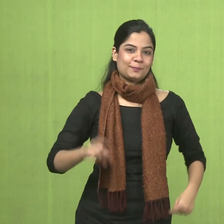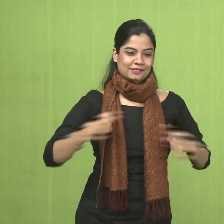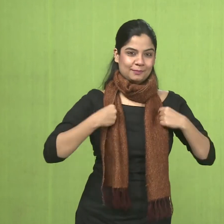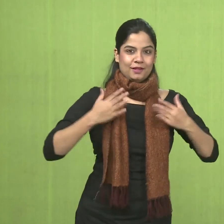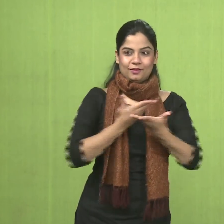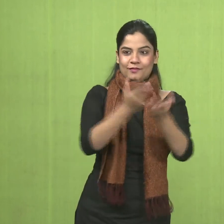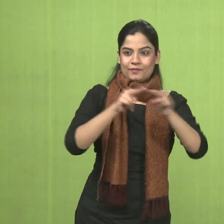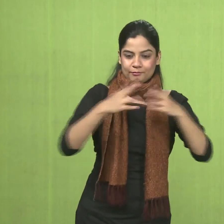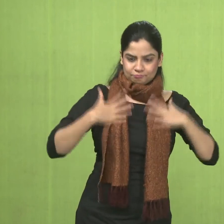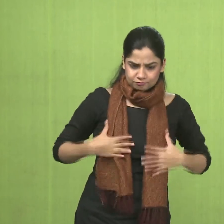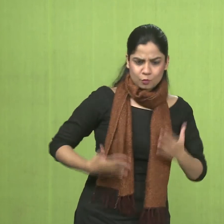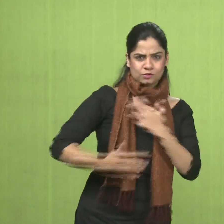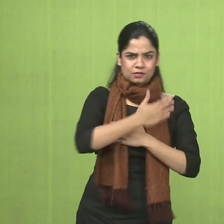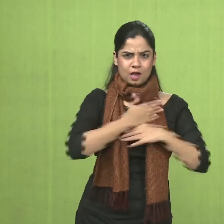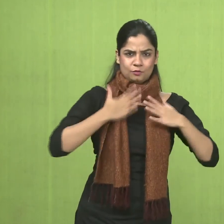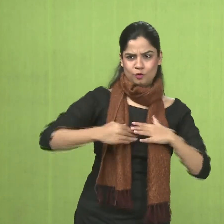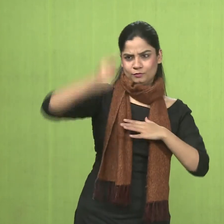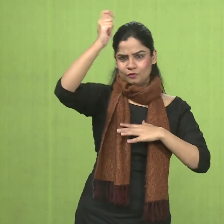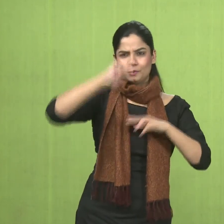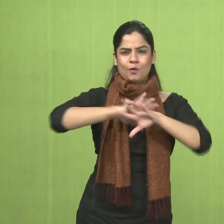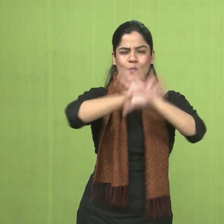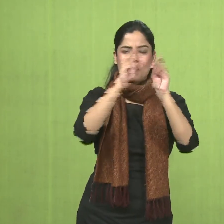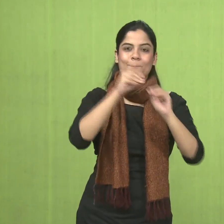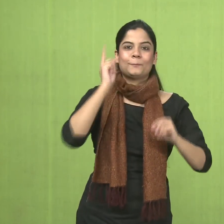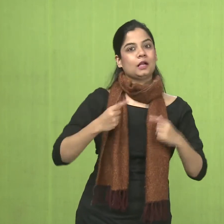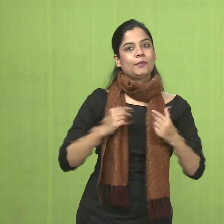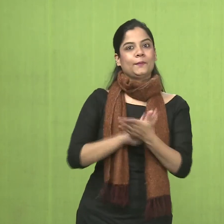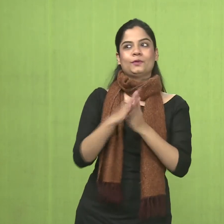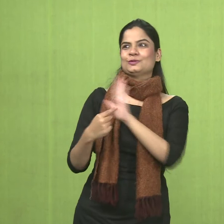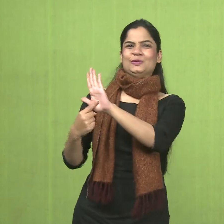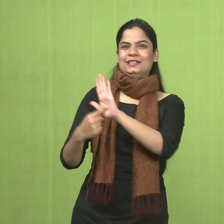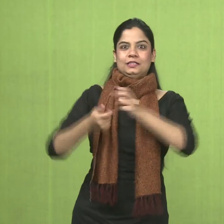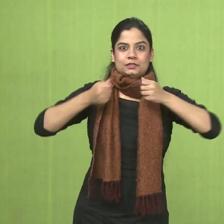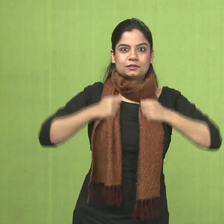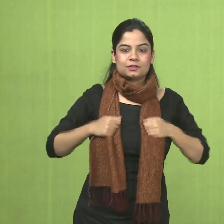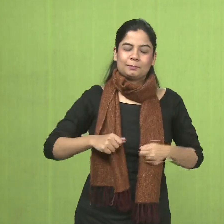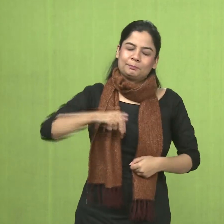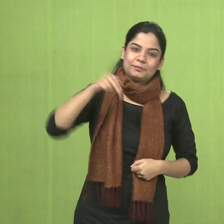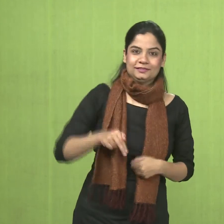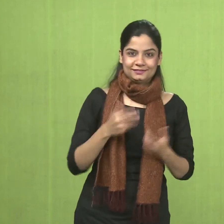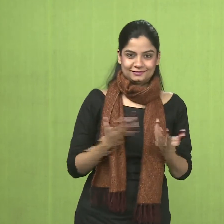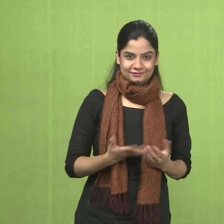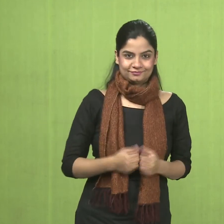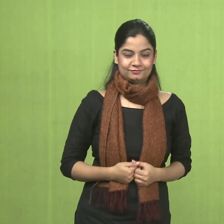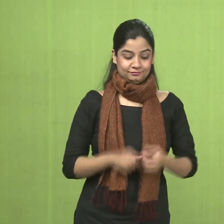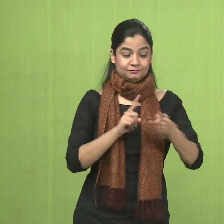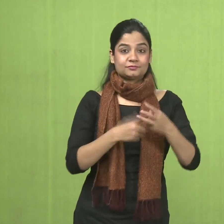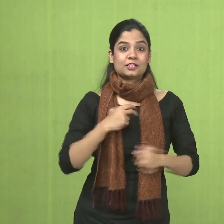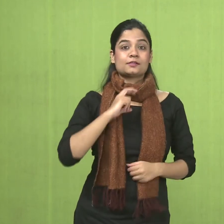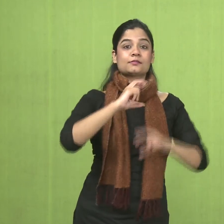clothing. We all need clothes, garments, different kinds of garments to provide ourselves comfort and to protect ourselves.